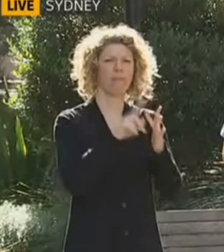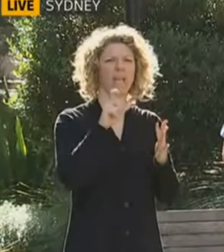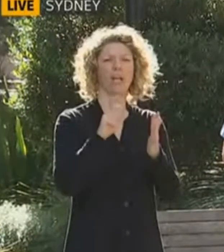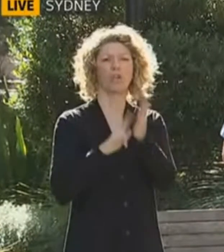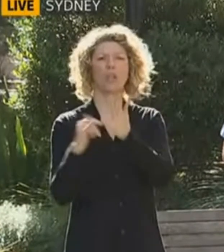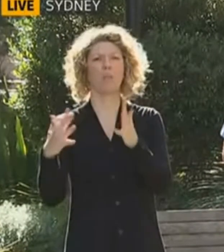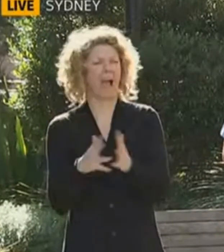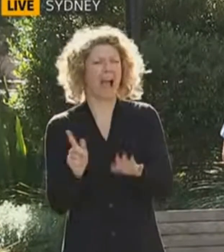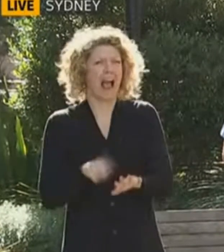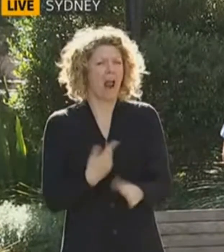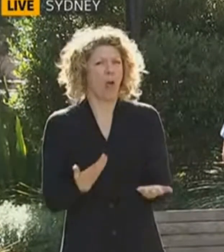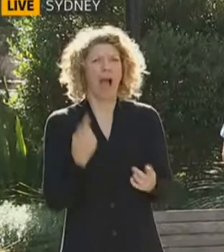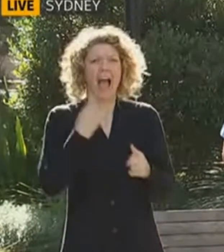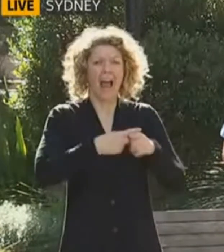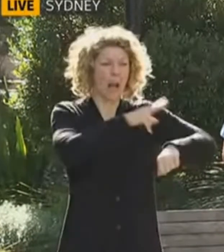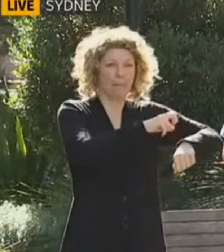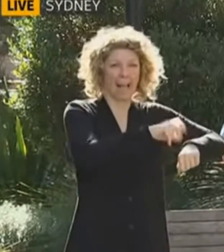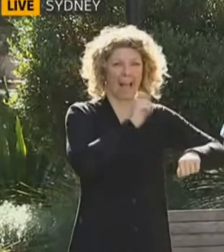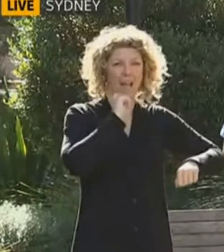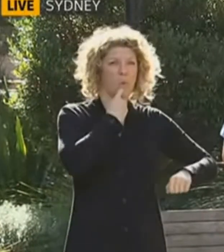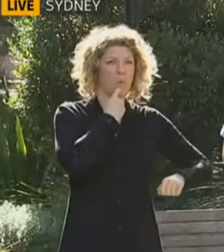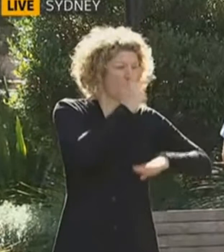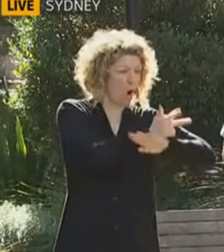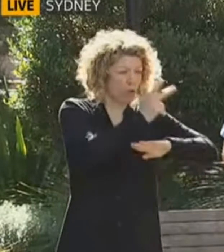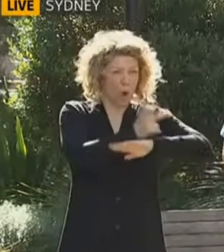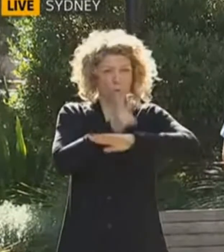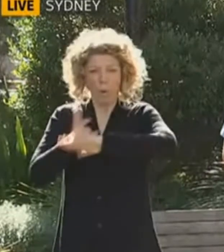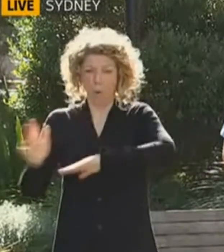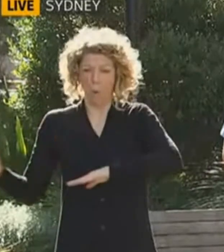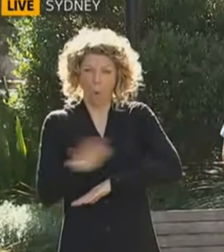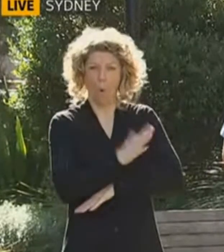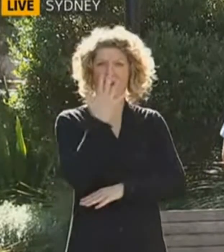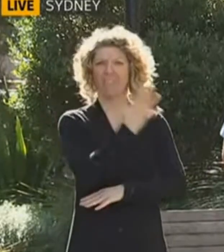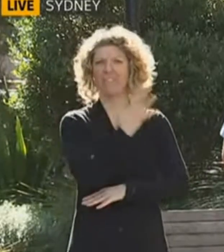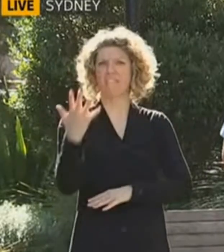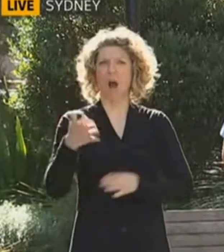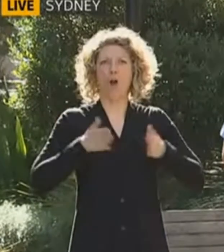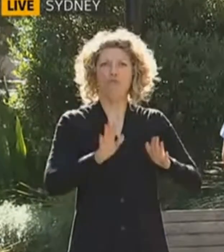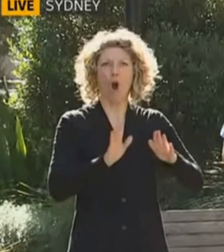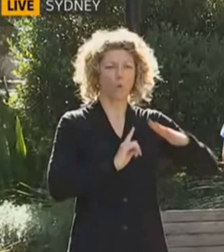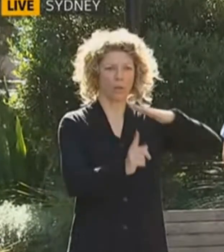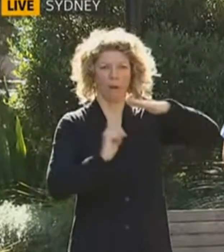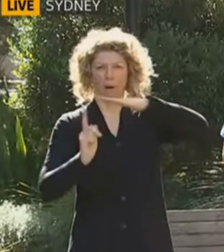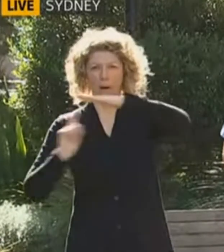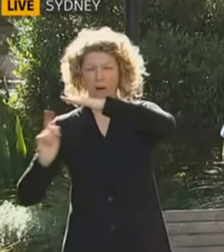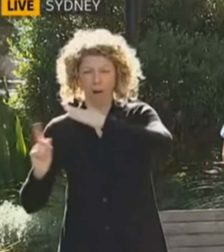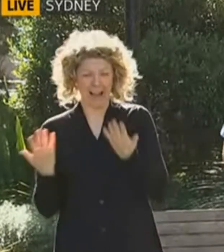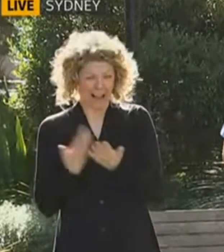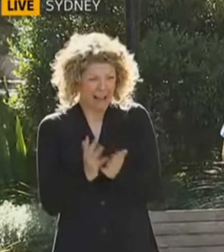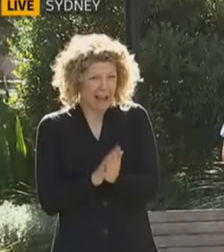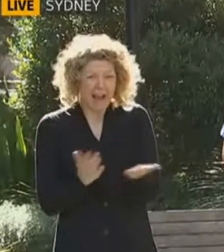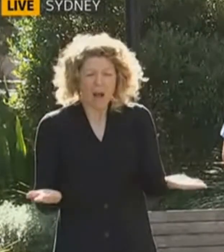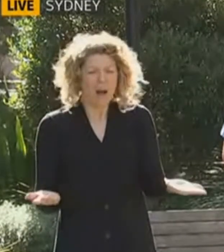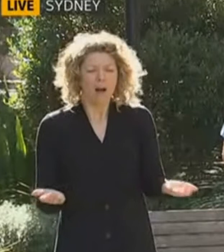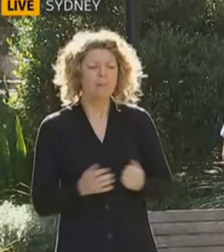every one of those 55 crossings 24 hours a day Look, at least? we're hoping this is just a temporary move. It will really come